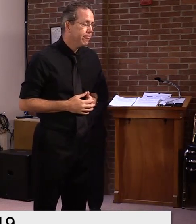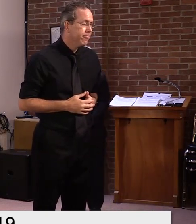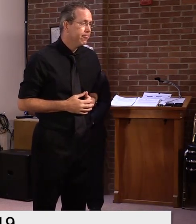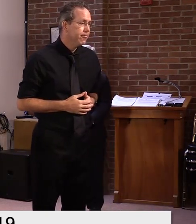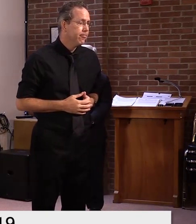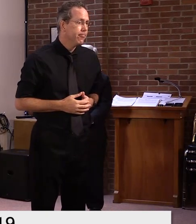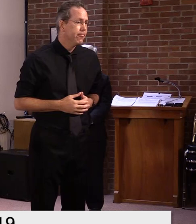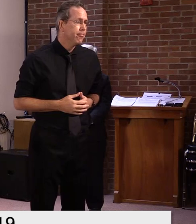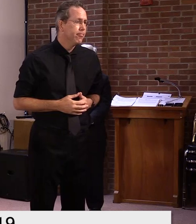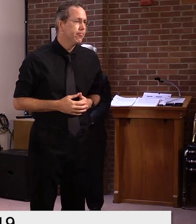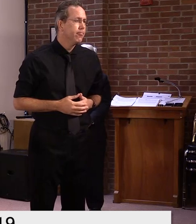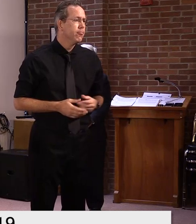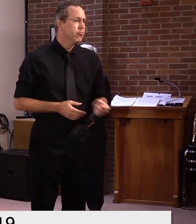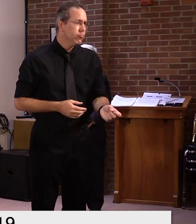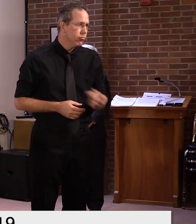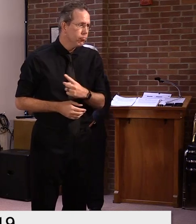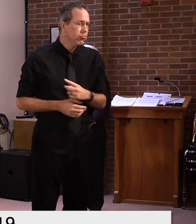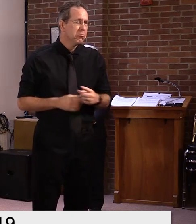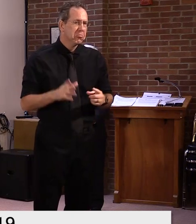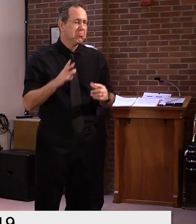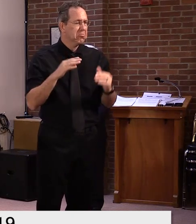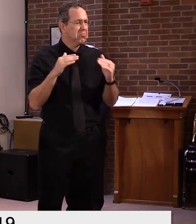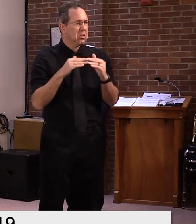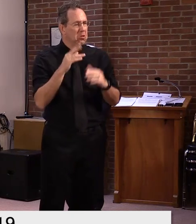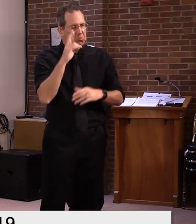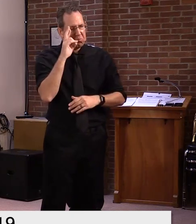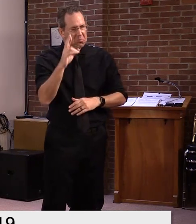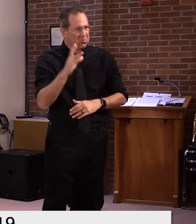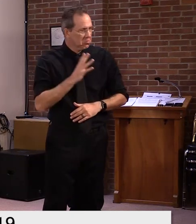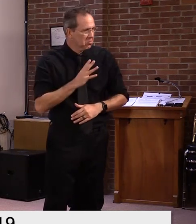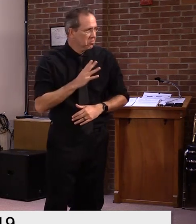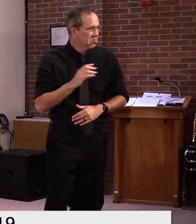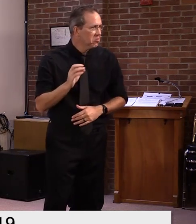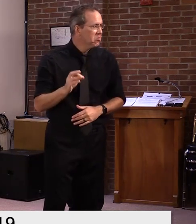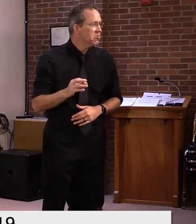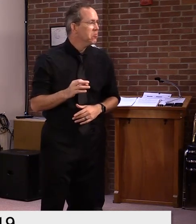Well, fair enough, and may the best man win.